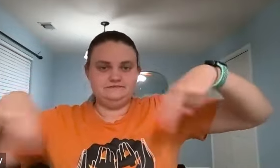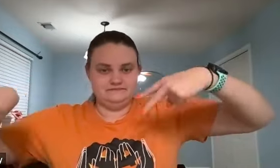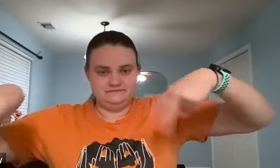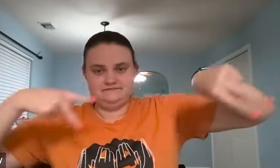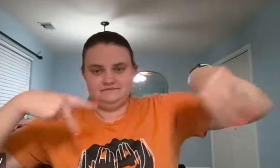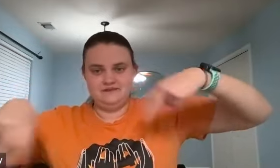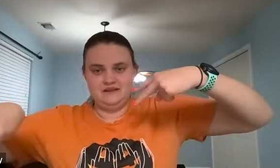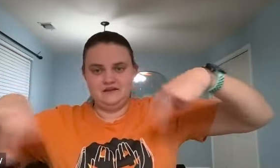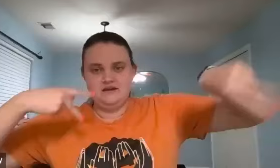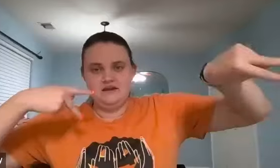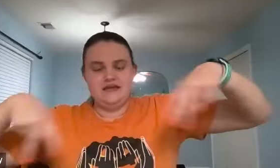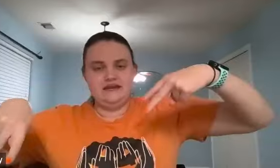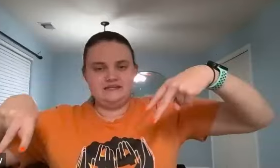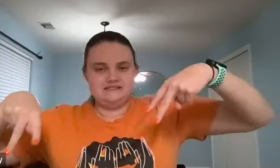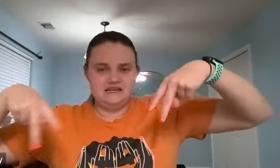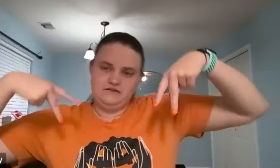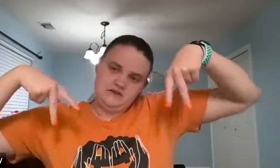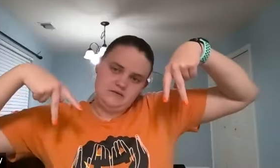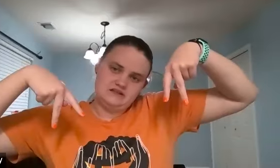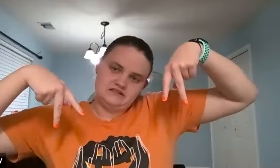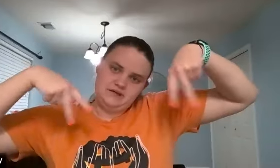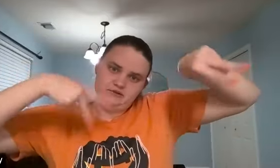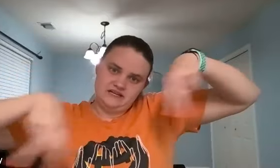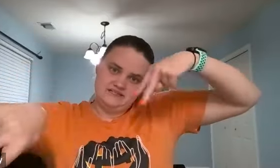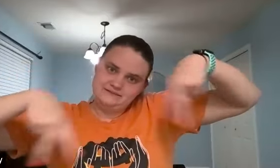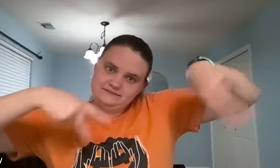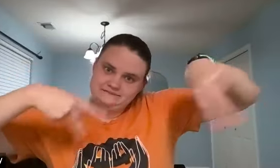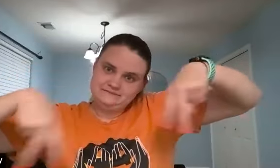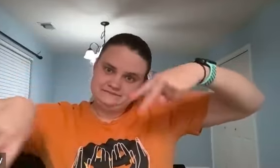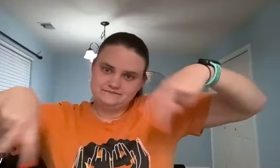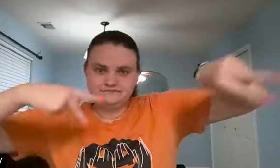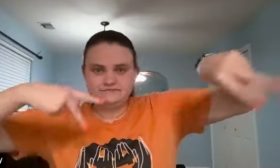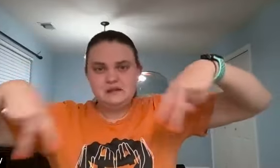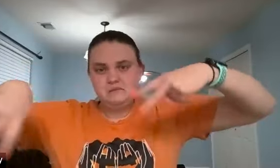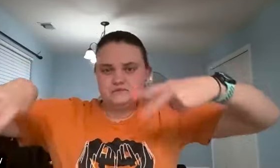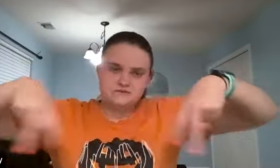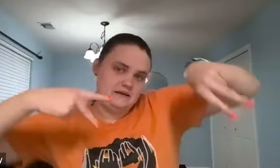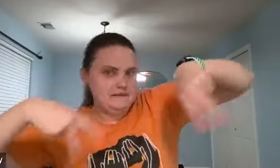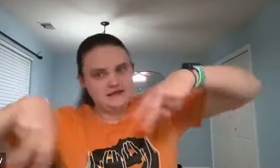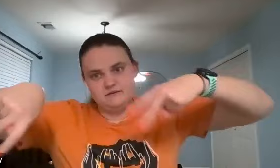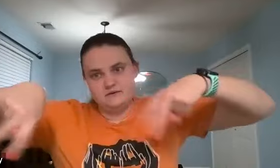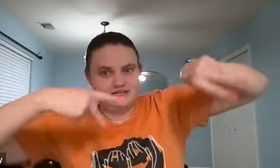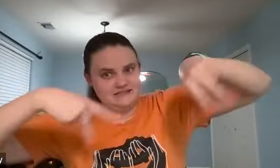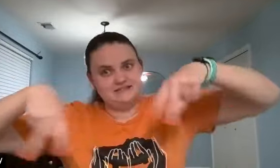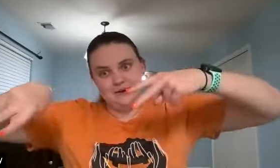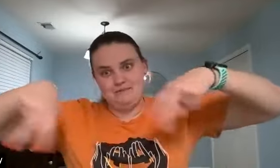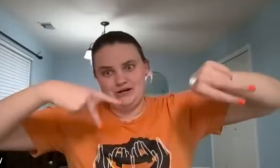And it's like, if you think about it, it's like people dancing. I'm swinging back and forth dancing. So